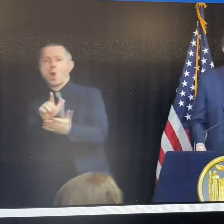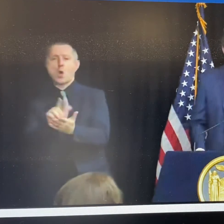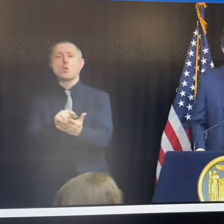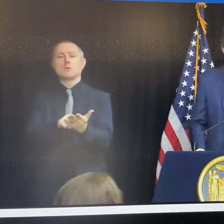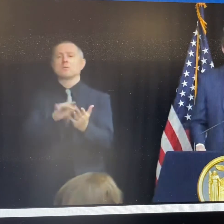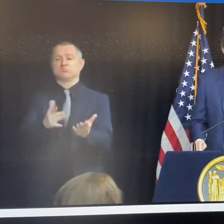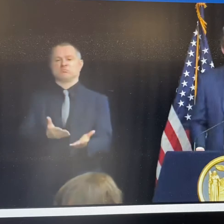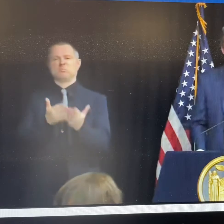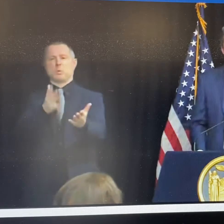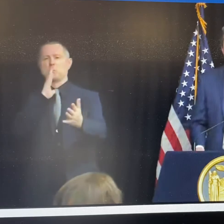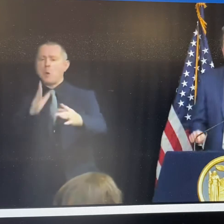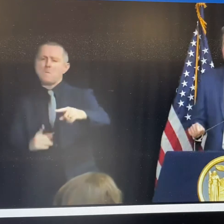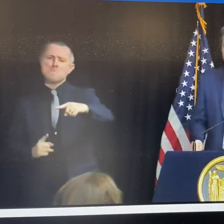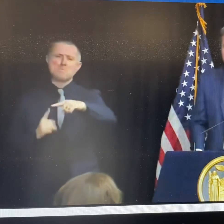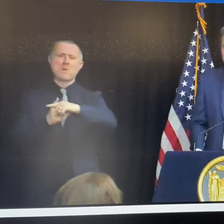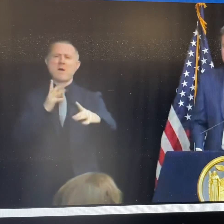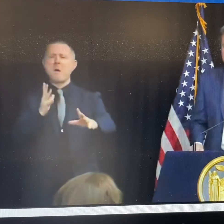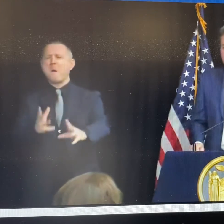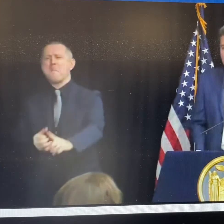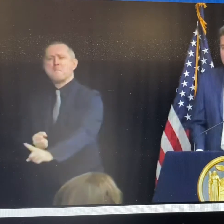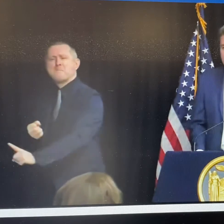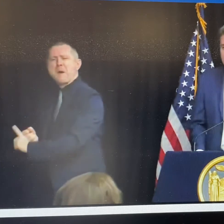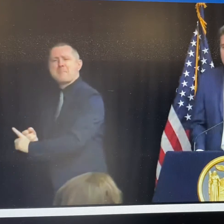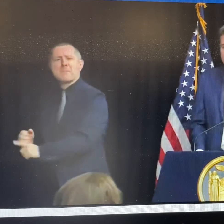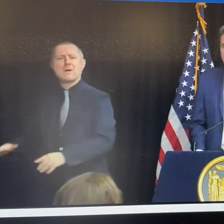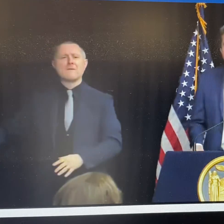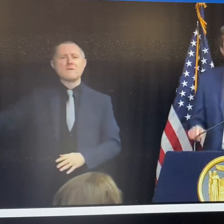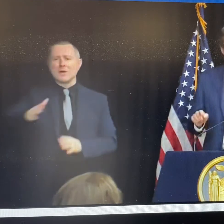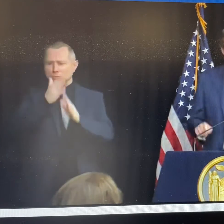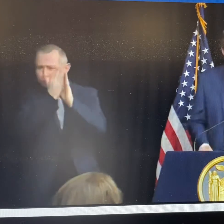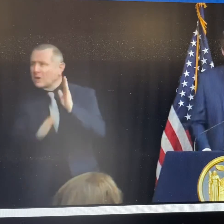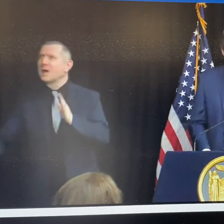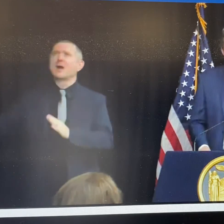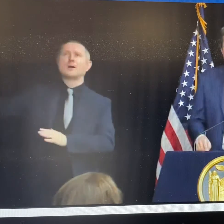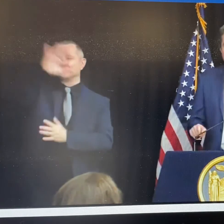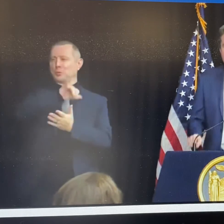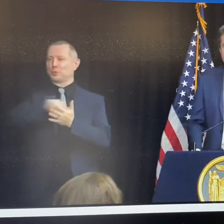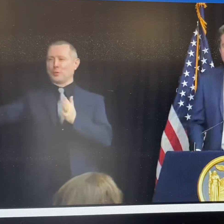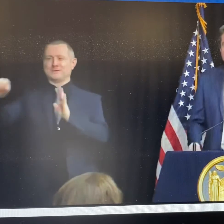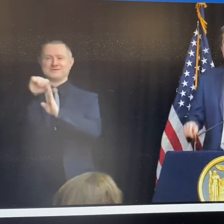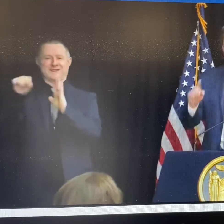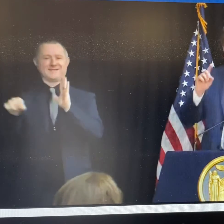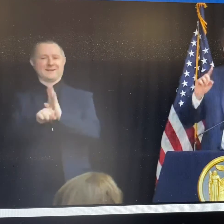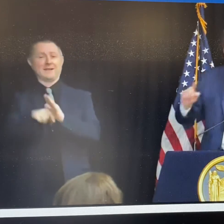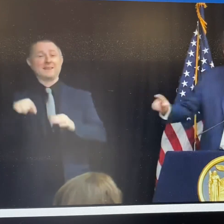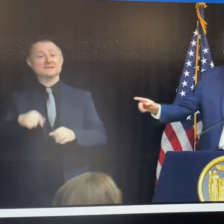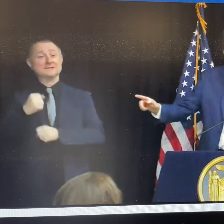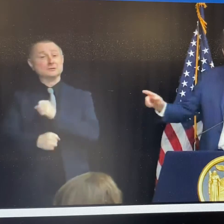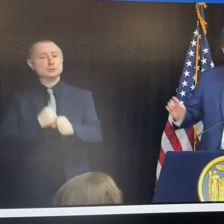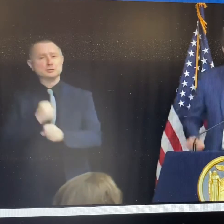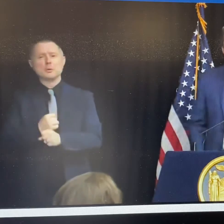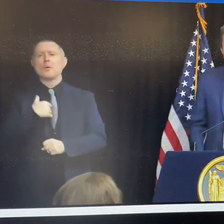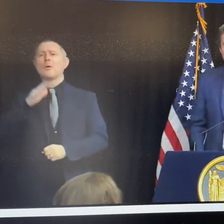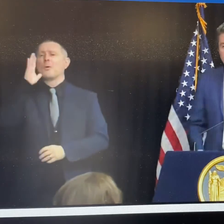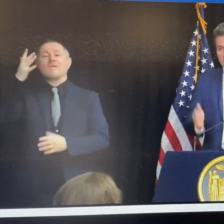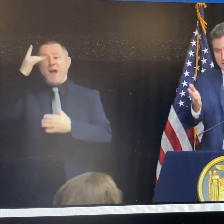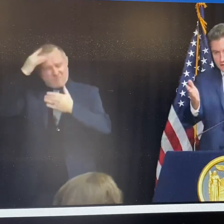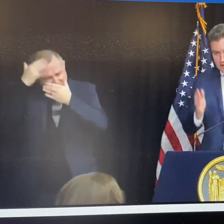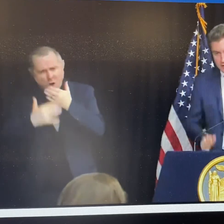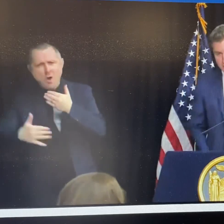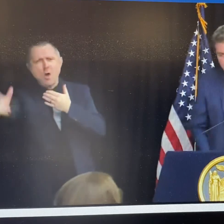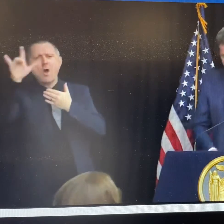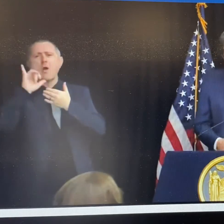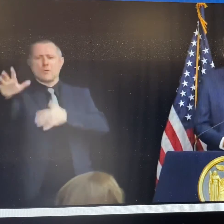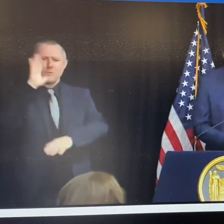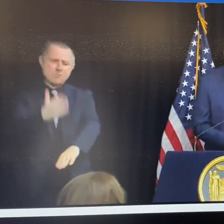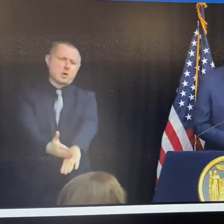positively impact not thousands, but millions of New Yorkers, not just this year, not just next year, forever moving forward. Thank